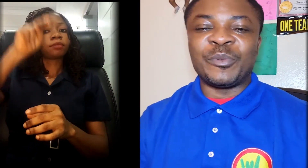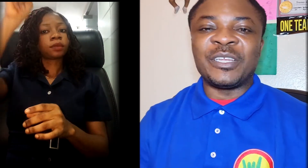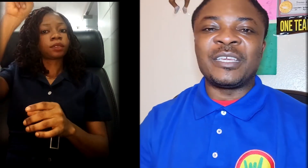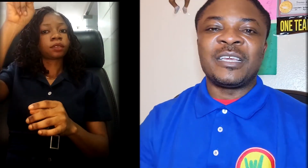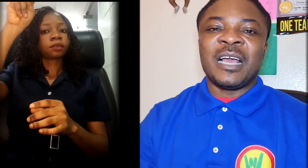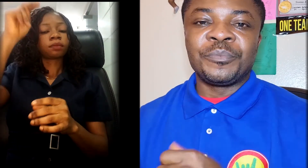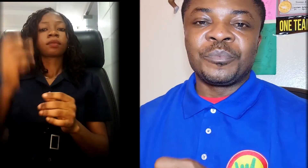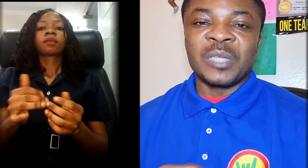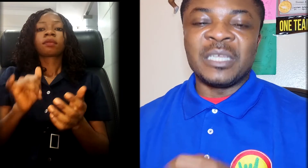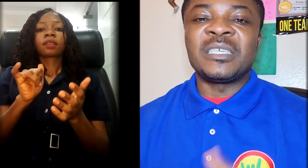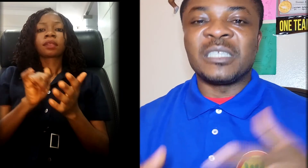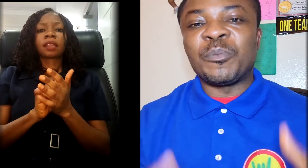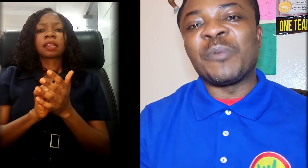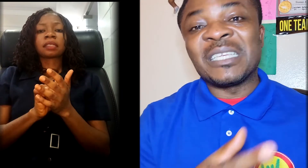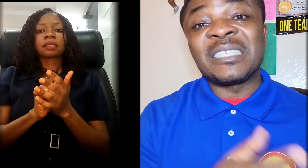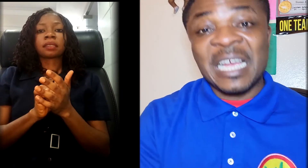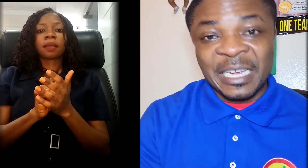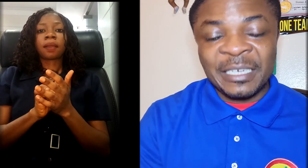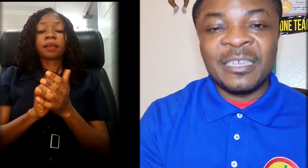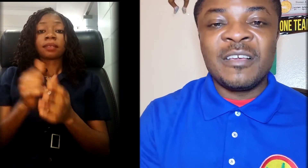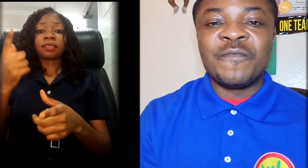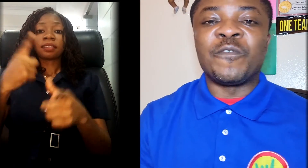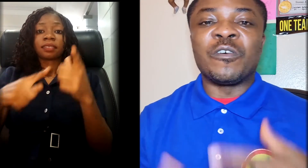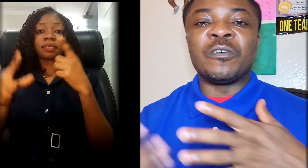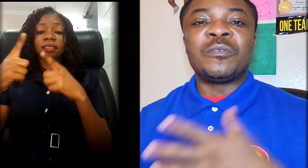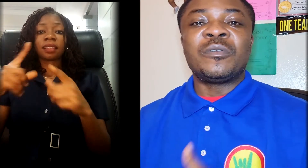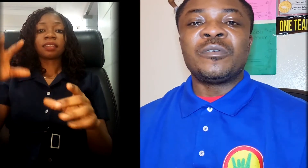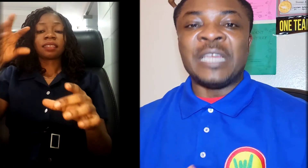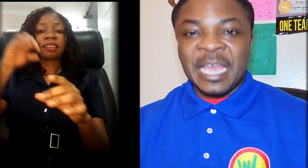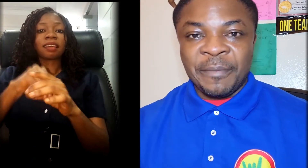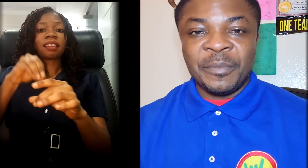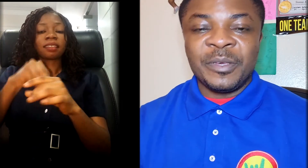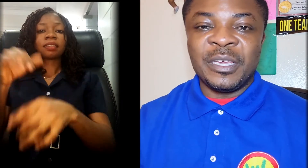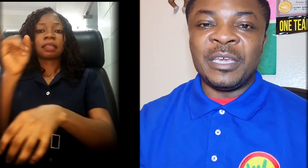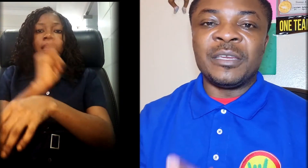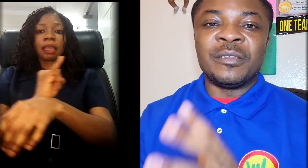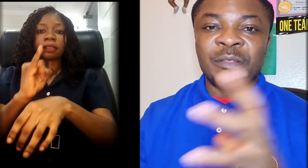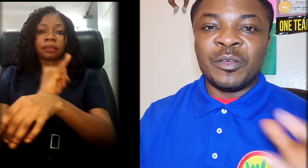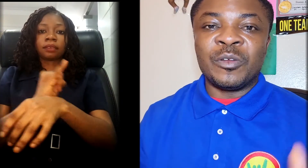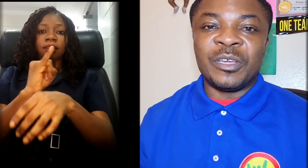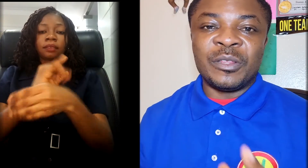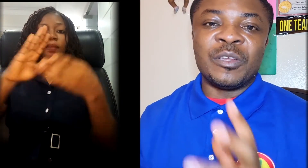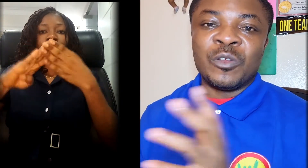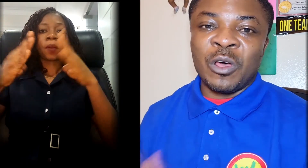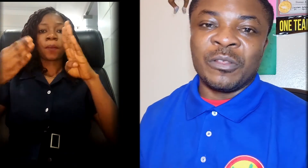deaf community. I think it's a popular sign for name in